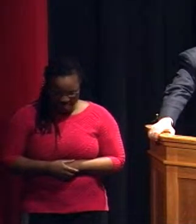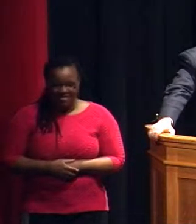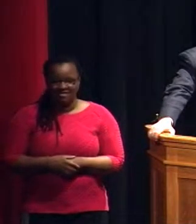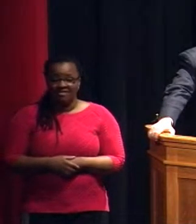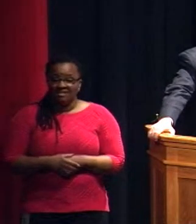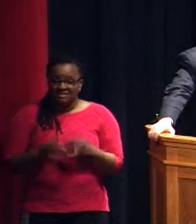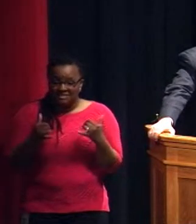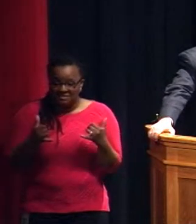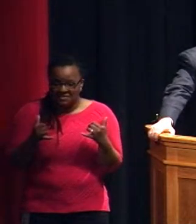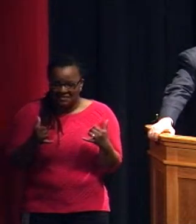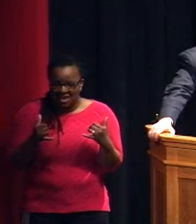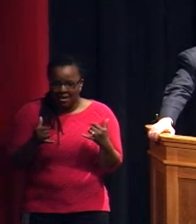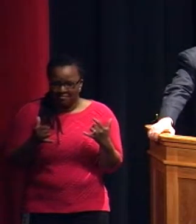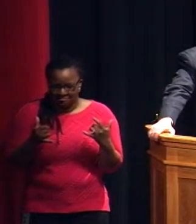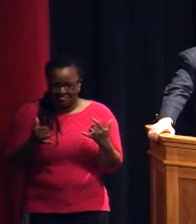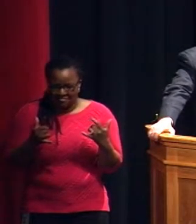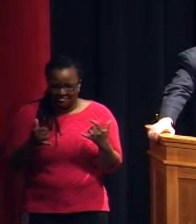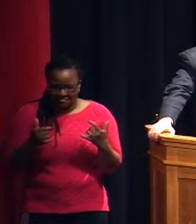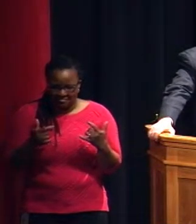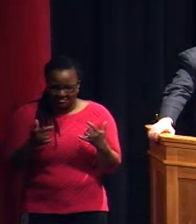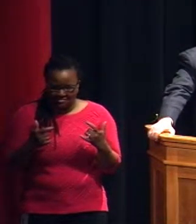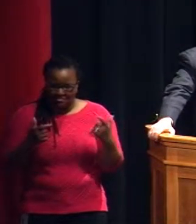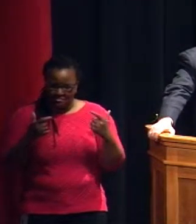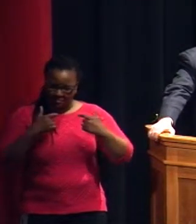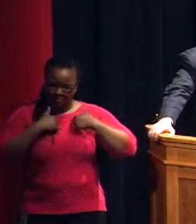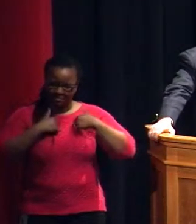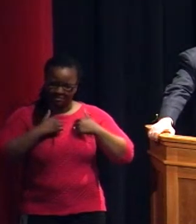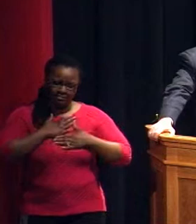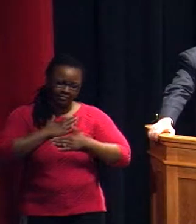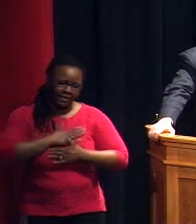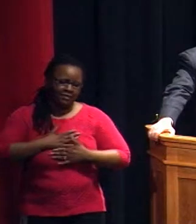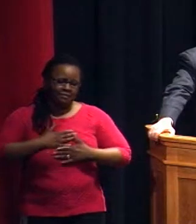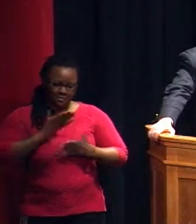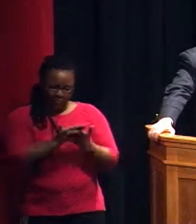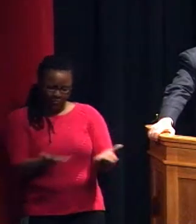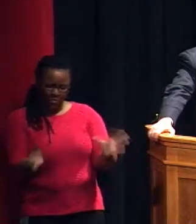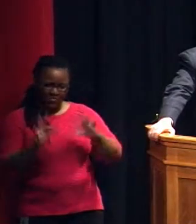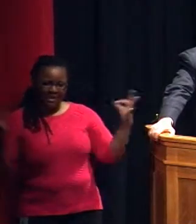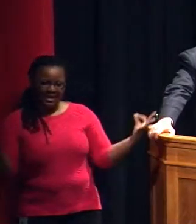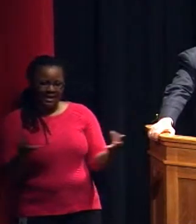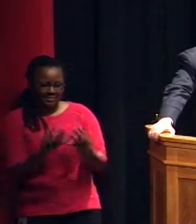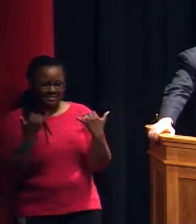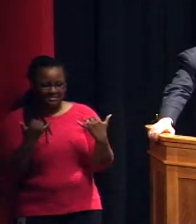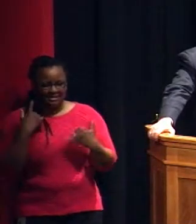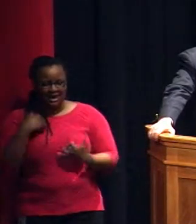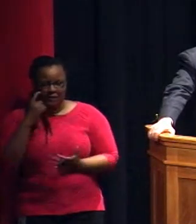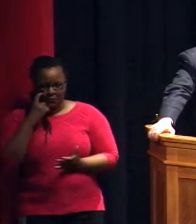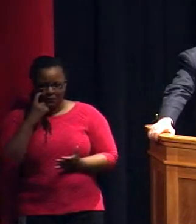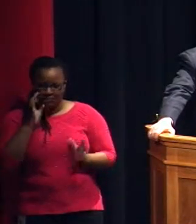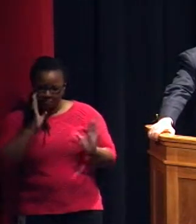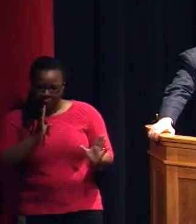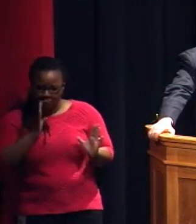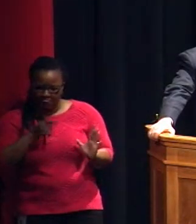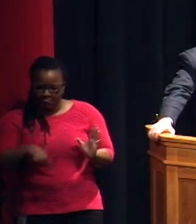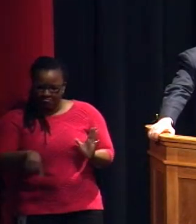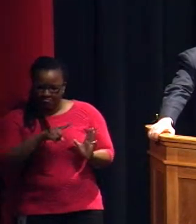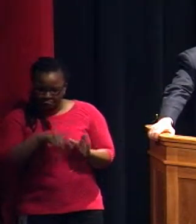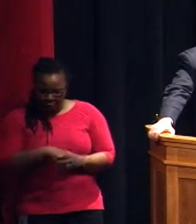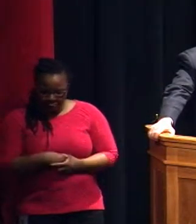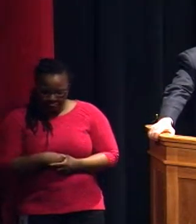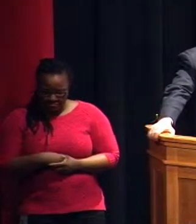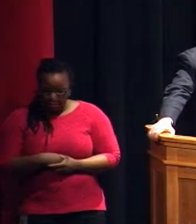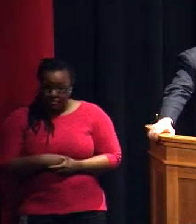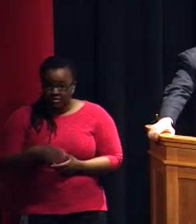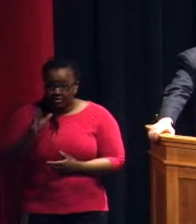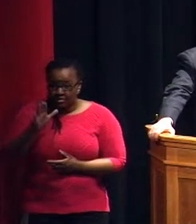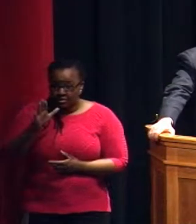pleased that the Cardwell family is being recognized today. For in the opinion of many of us in the